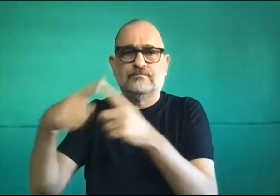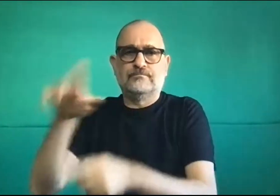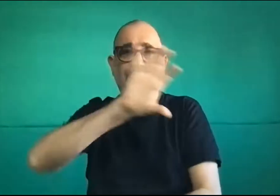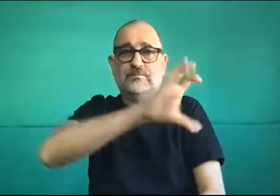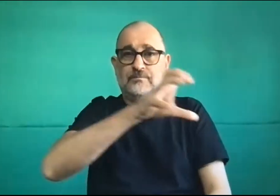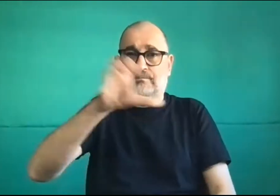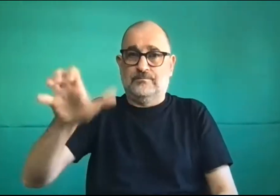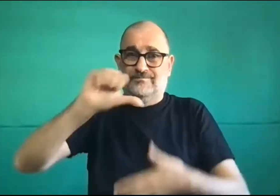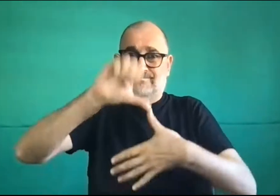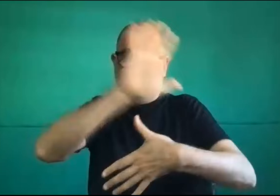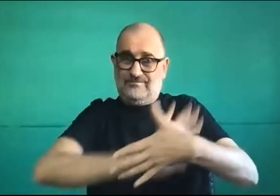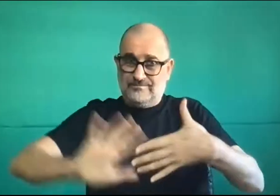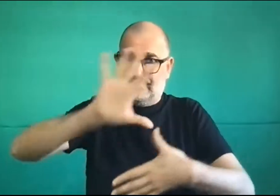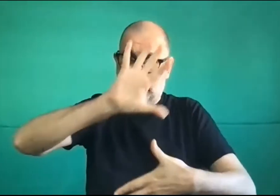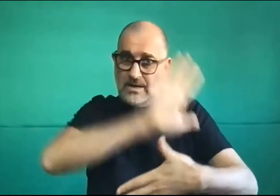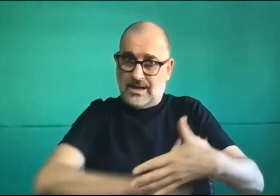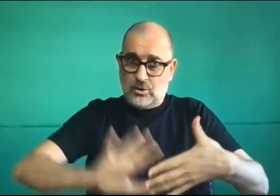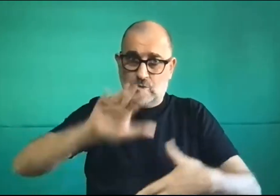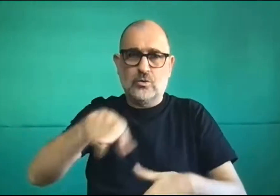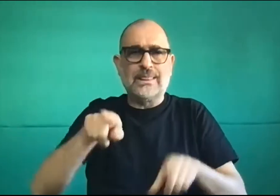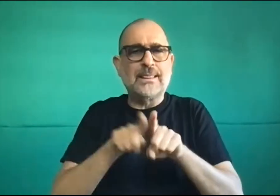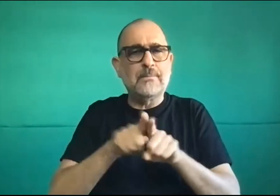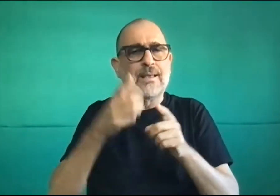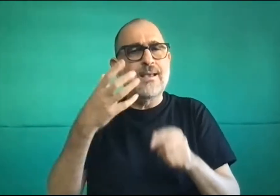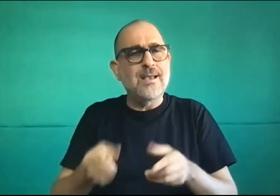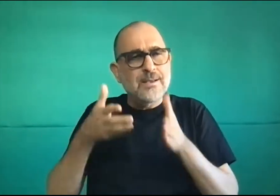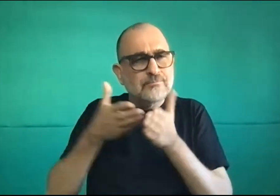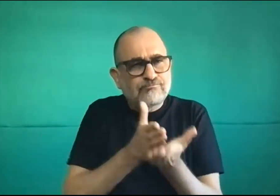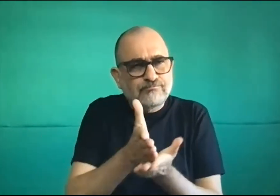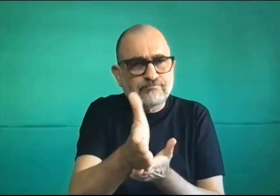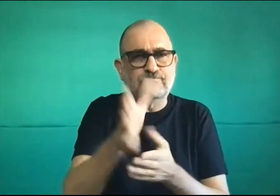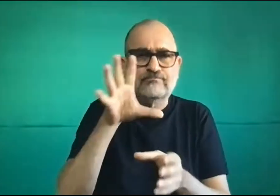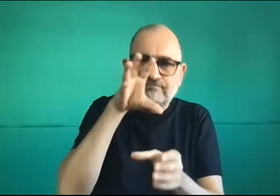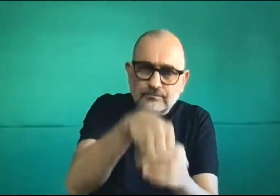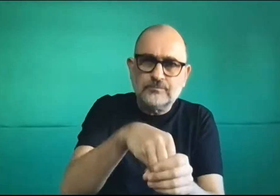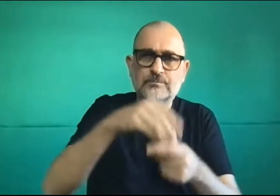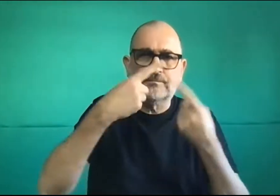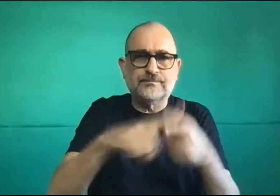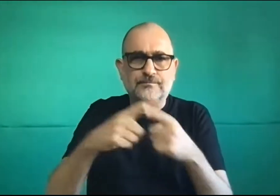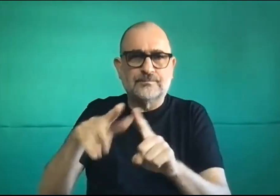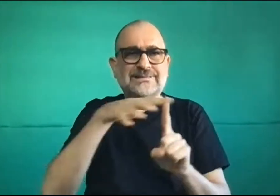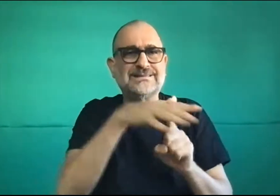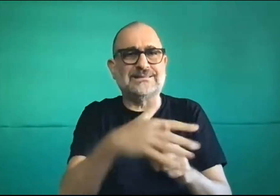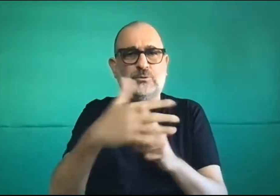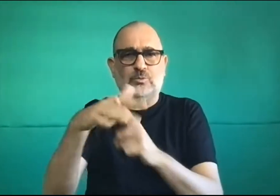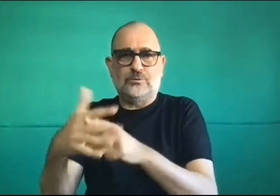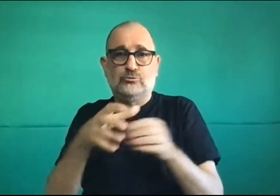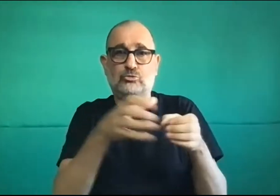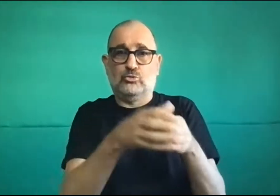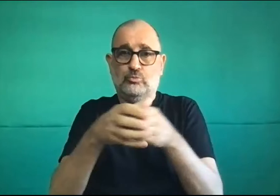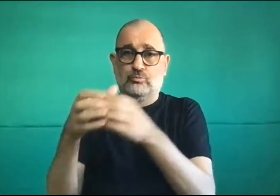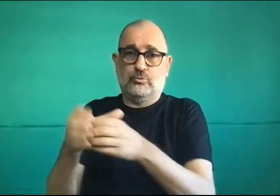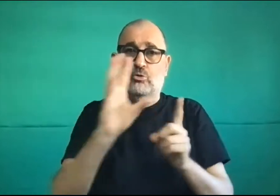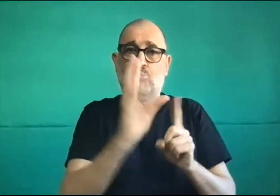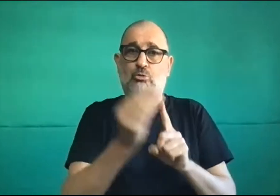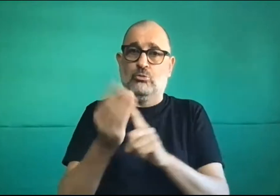diverse or may have some differences. PAHO has launched the methodology and the dialogue of